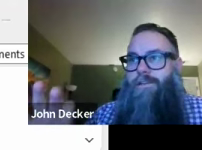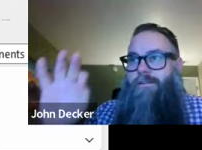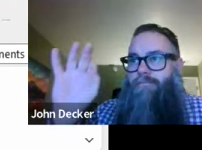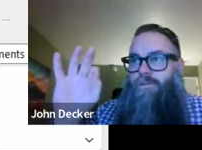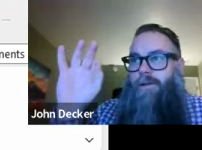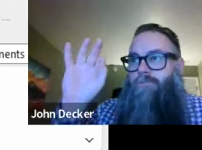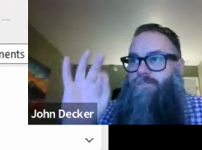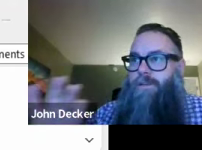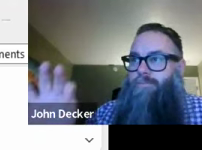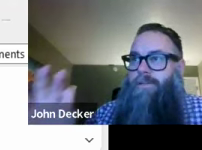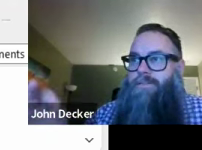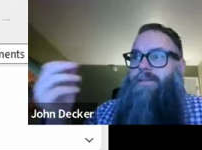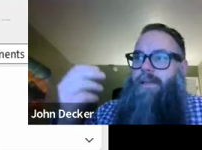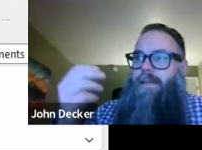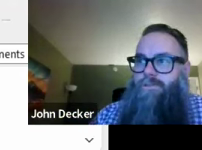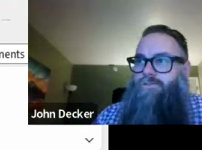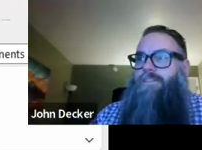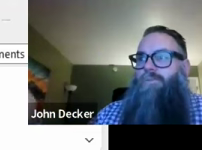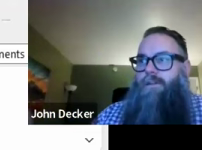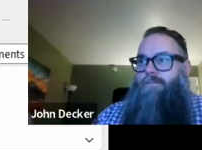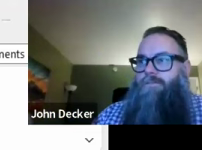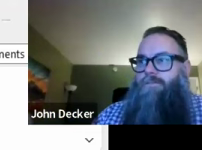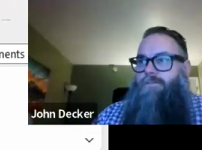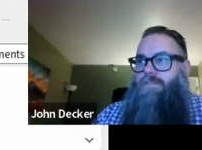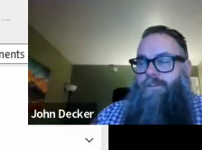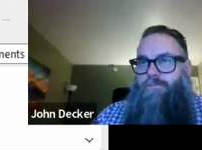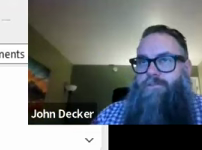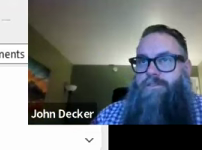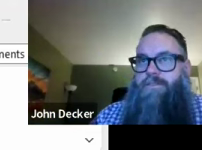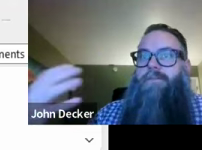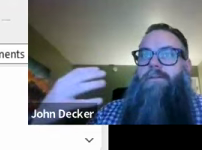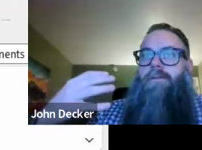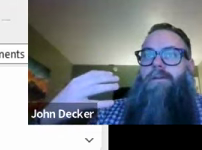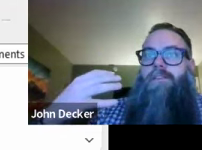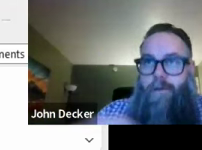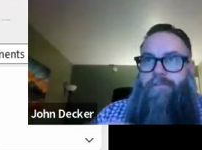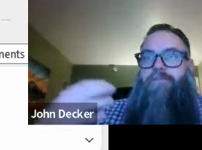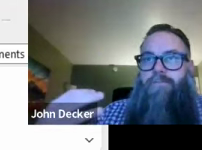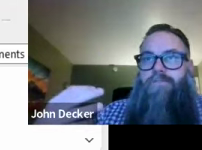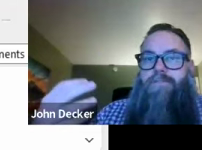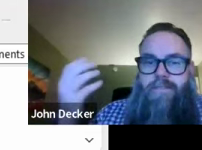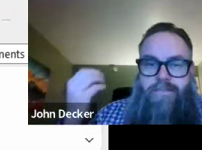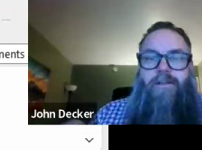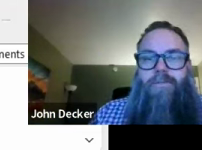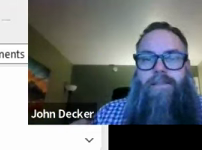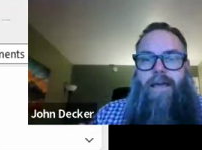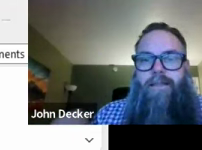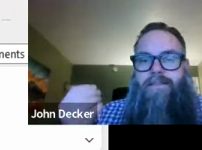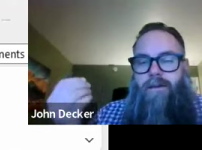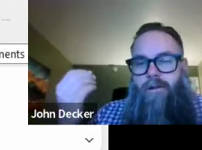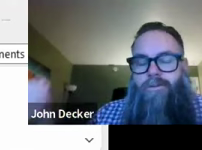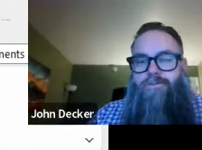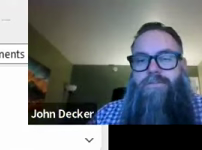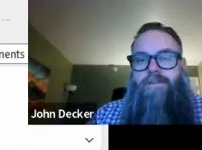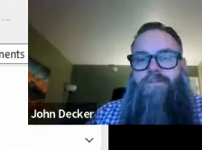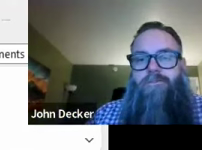mileage associated with travel between appointments and to transport individuals as part of the applicable service, the Department of Developmental Services has clarified